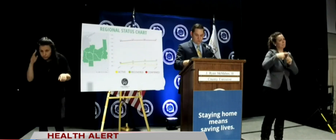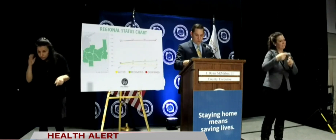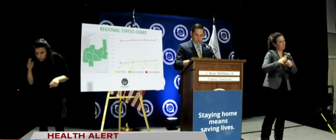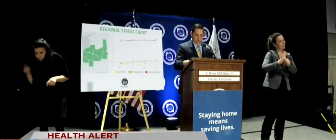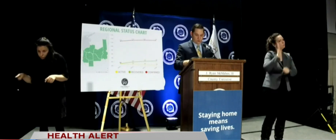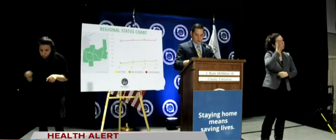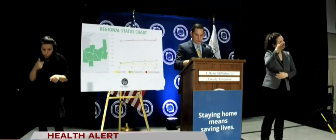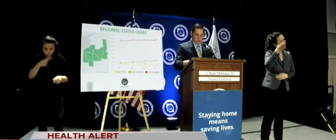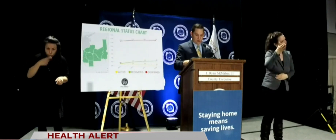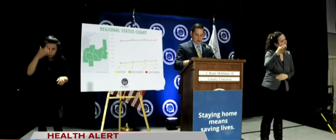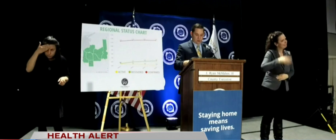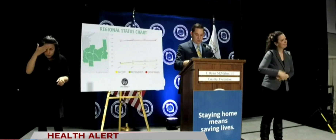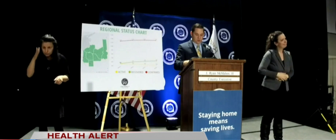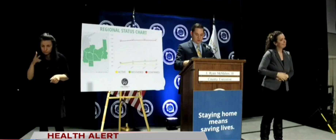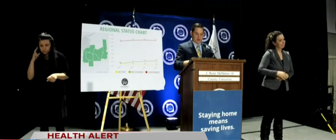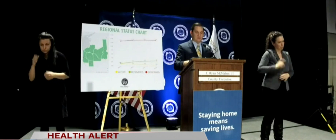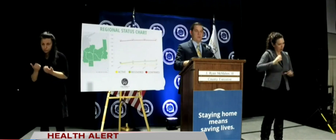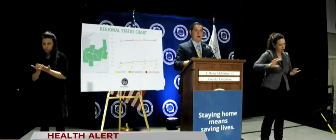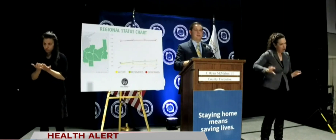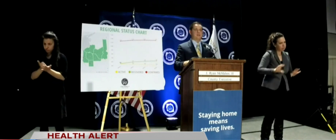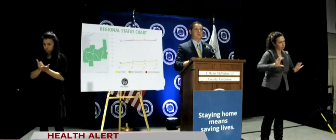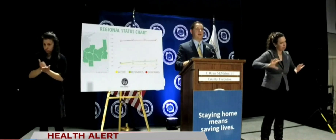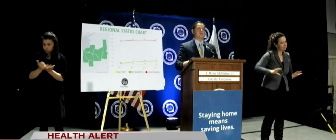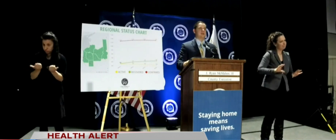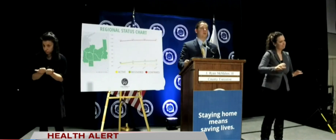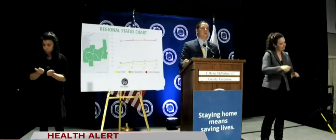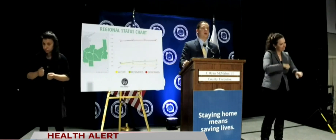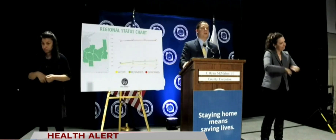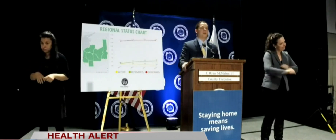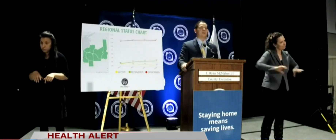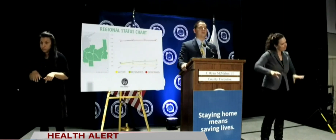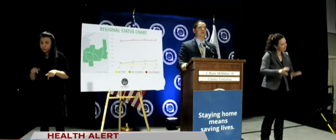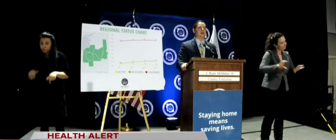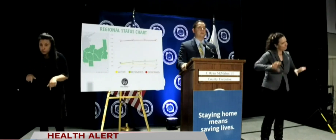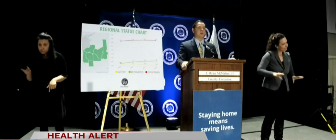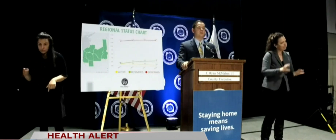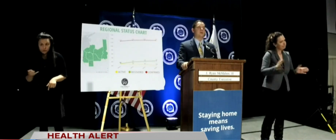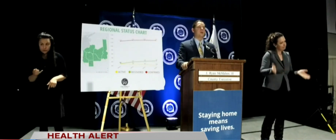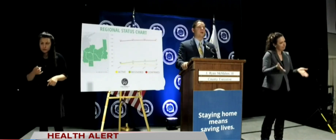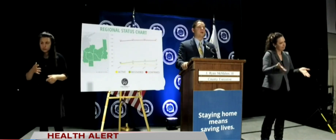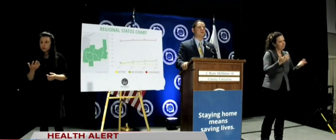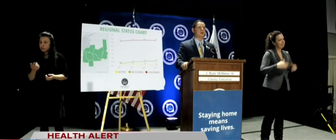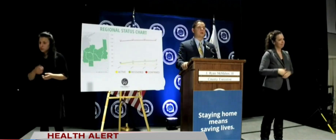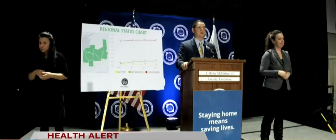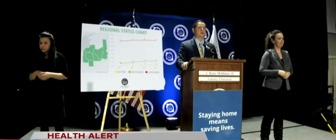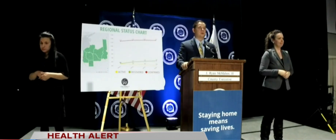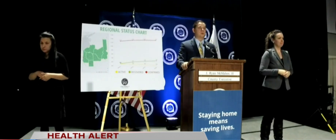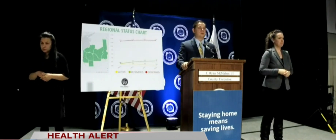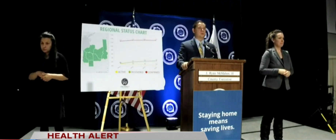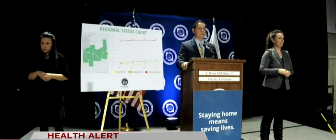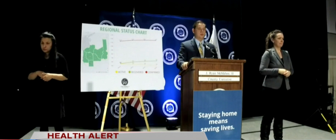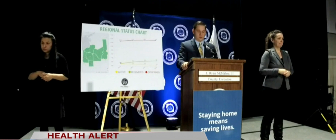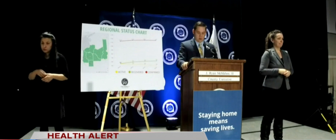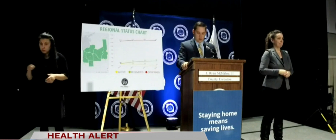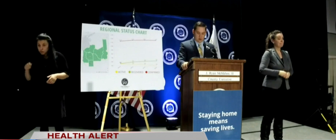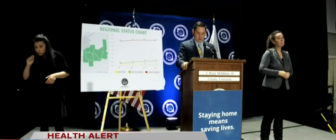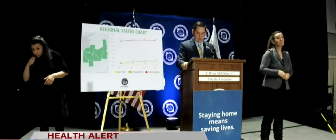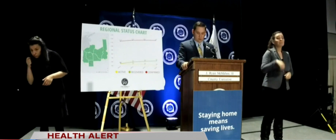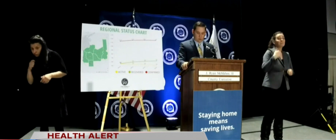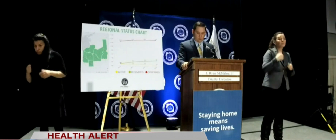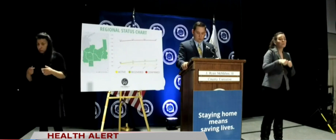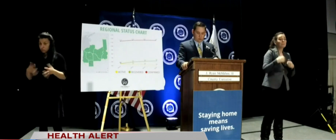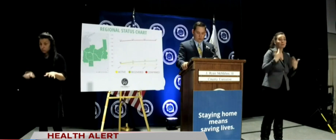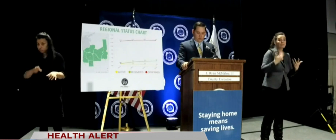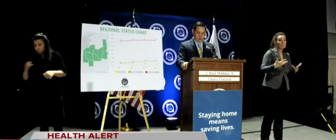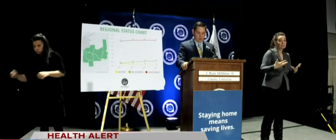Looking forward to the results after a positive test. Again, we talk about this every day, but if you're certainly new to